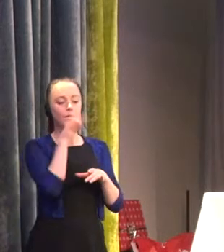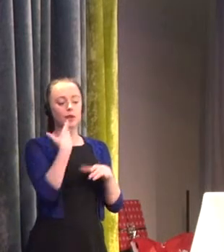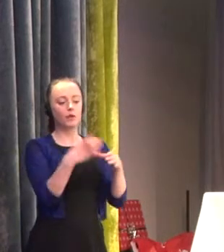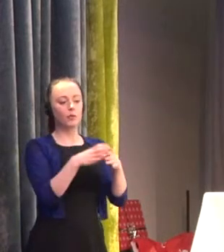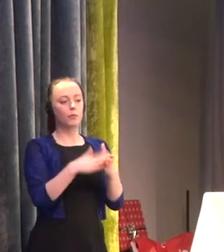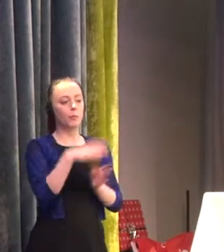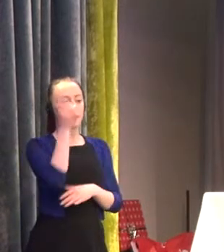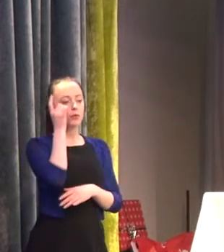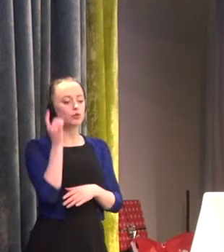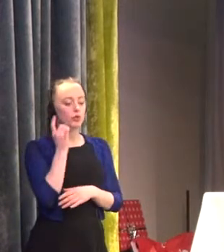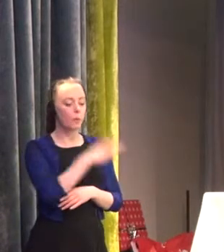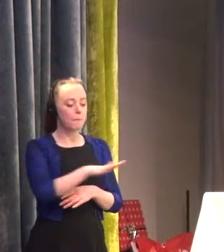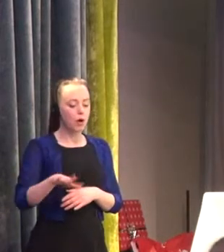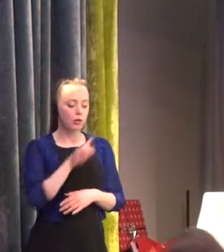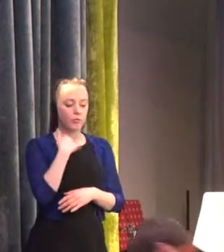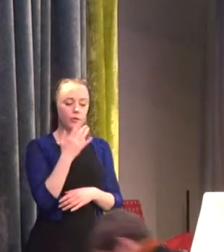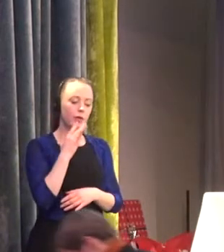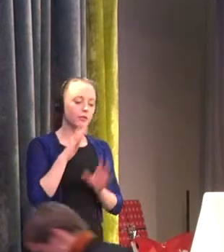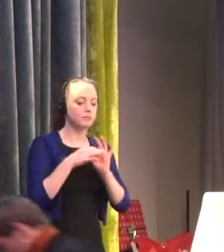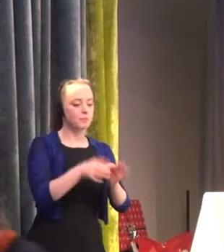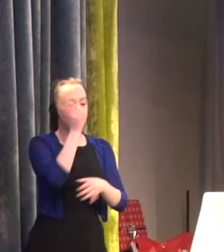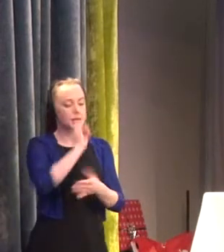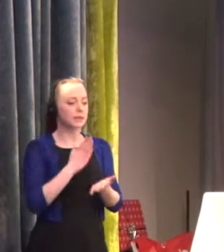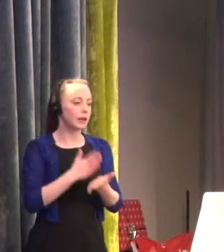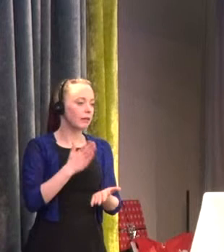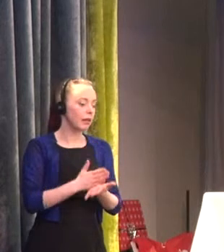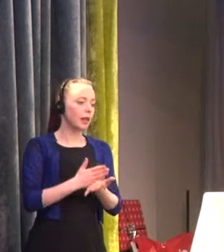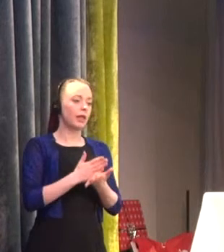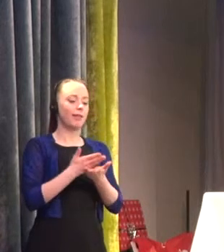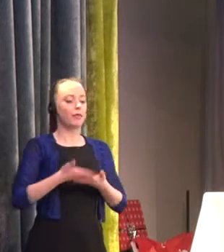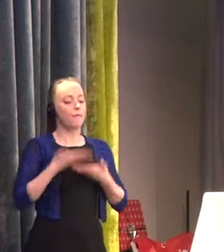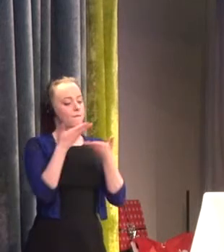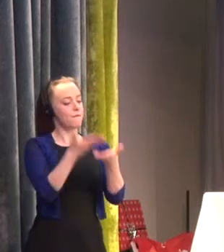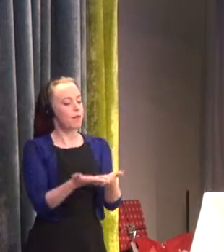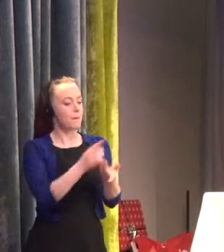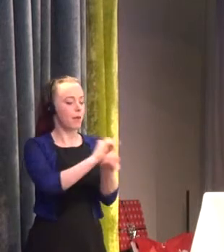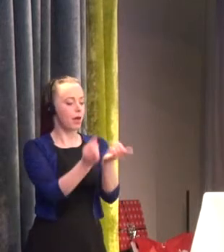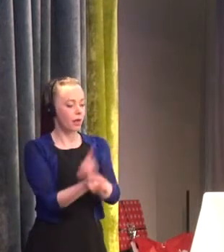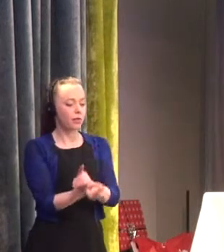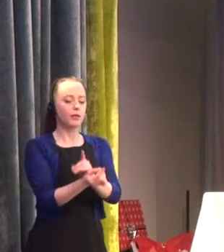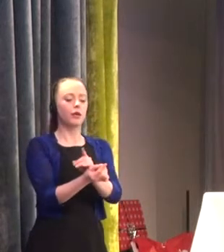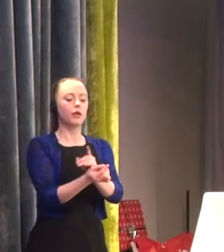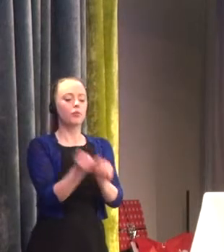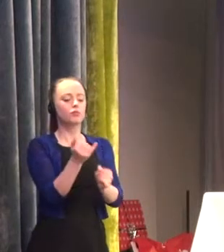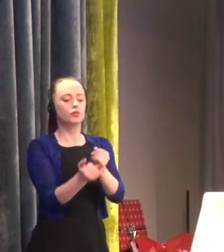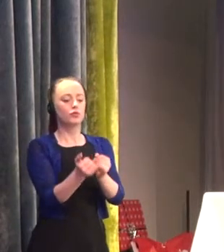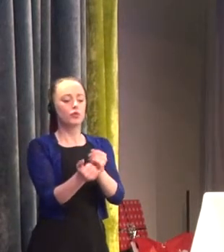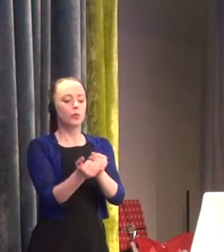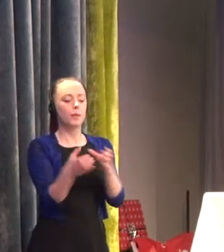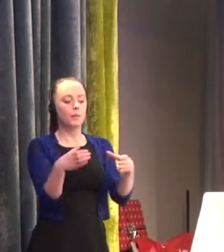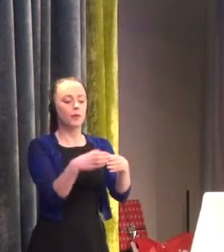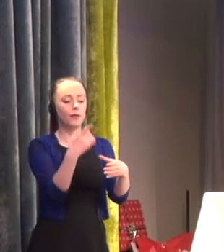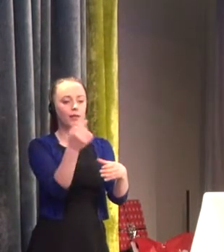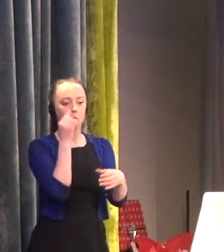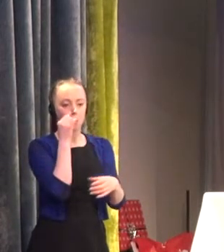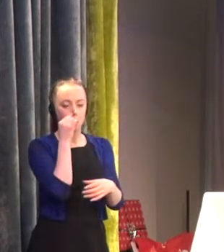about human rights, we talked about being advocates for change. And at the end of the session, afterwards, there was one mother who sat there